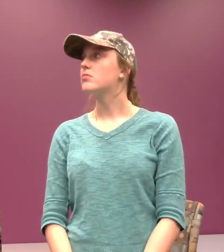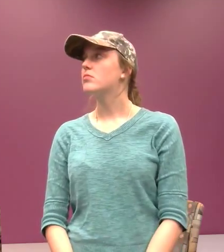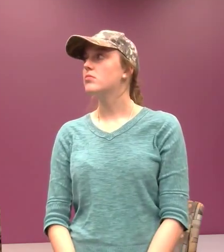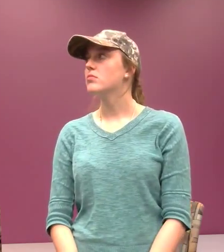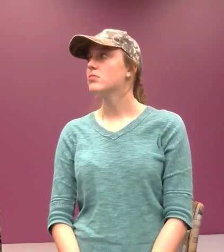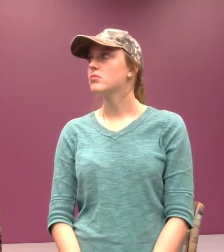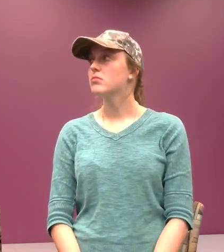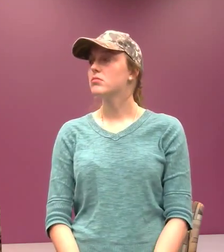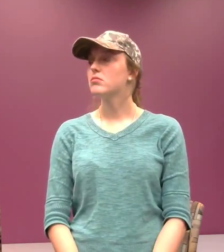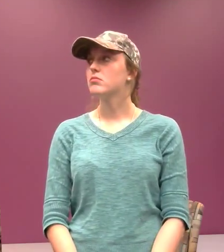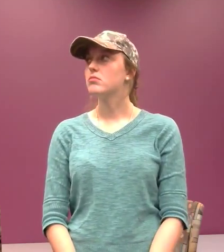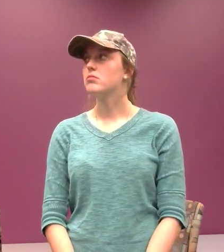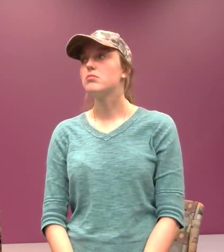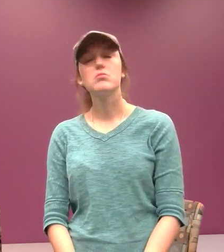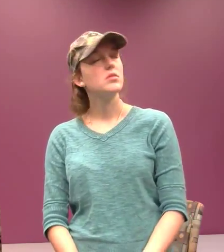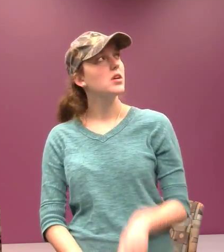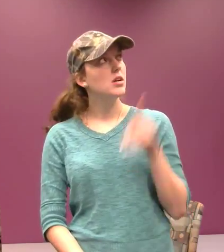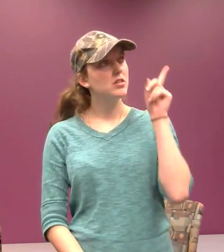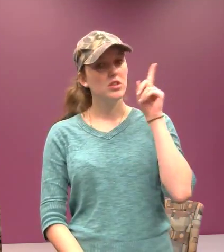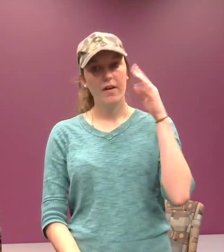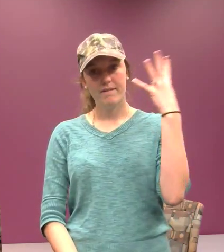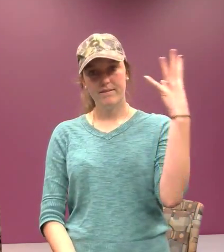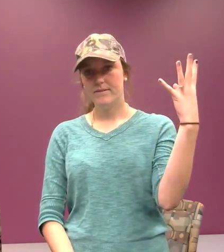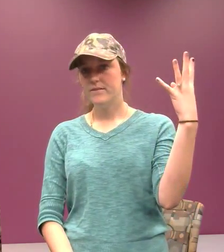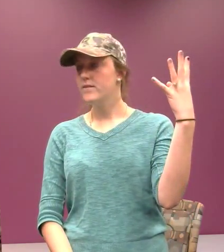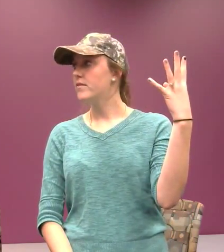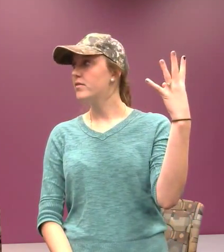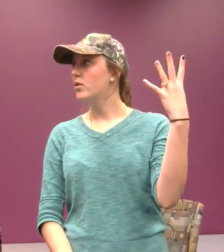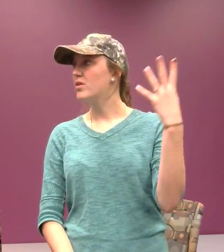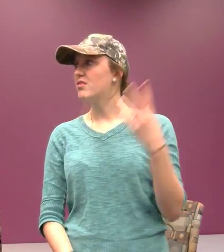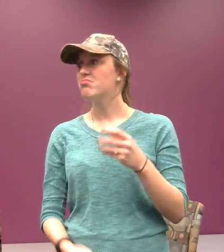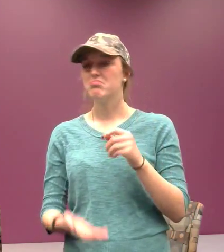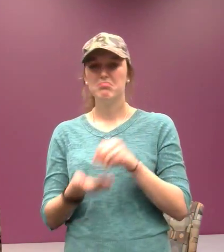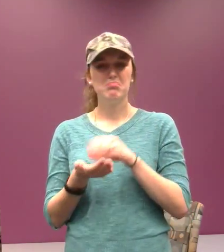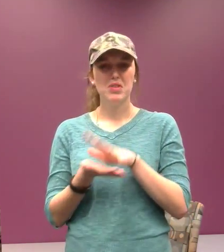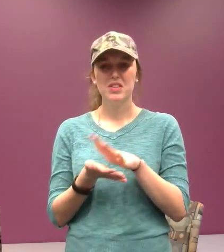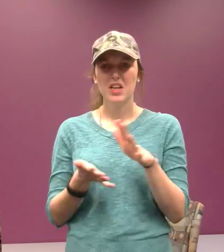If we look at this 4 here, for instance, how would we run and write that, you think?